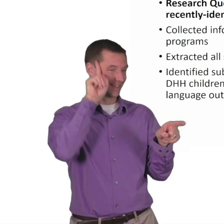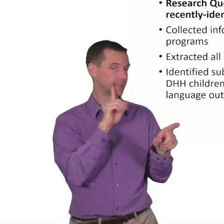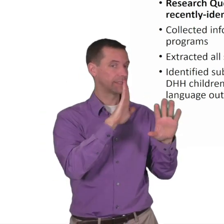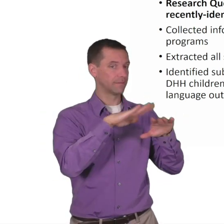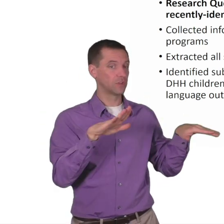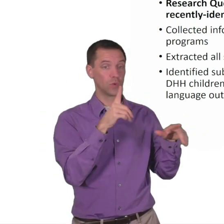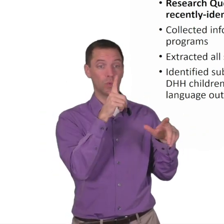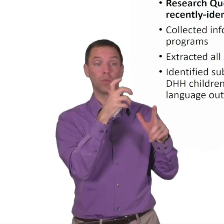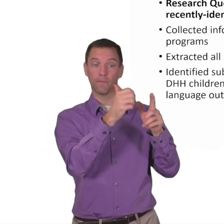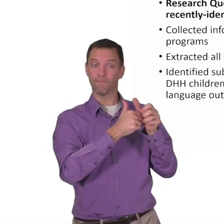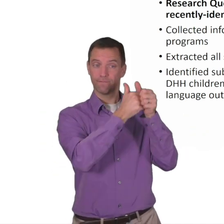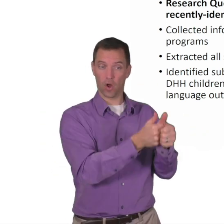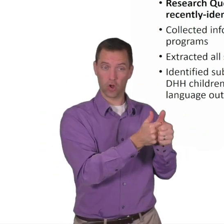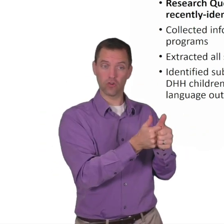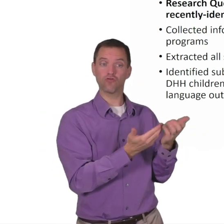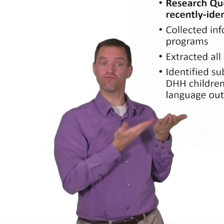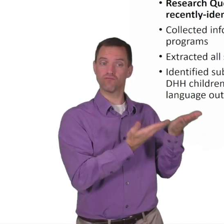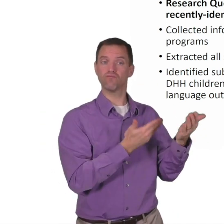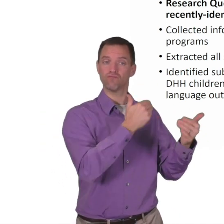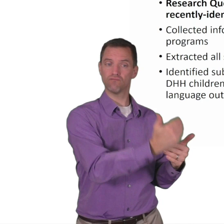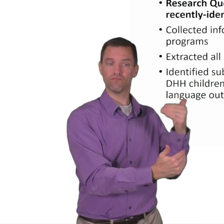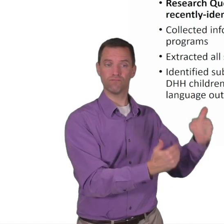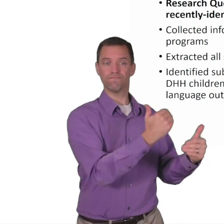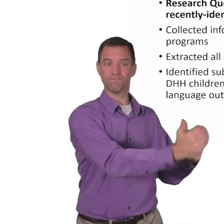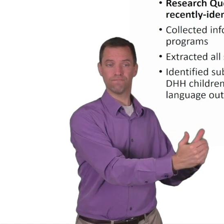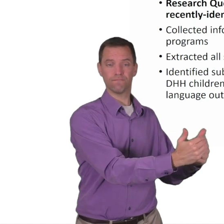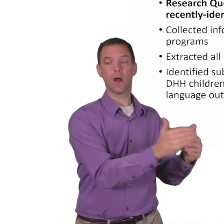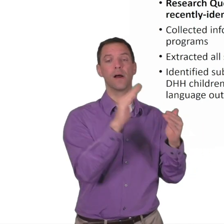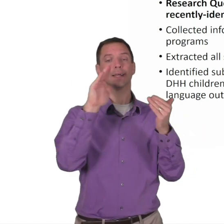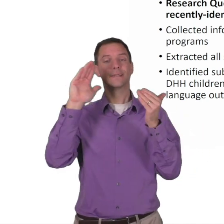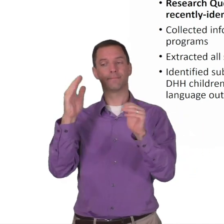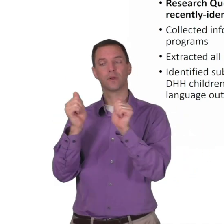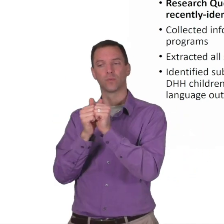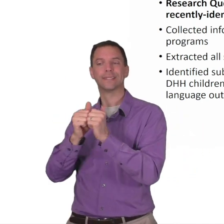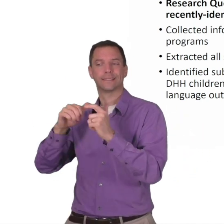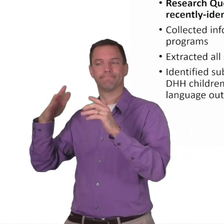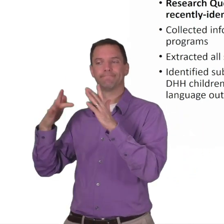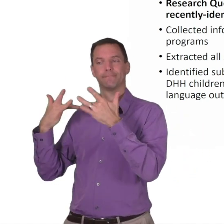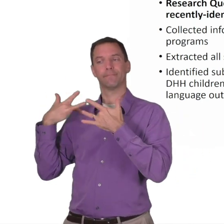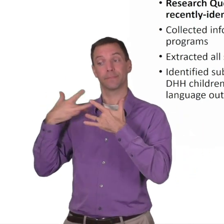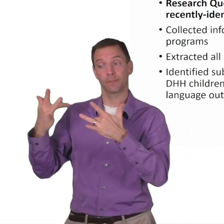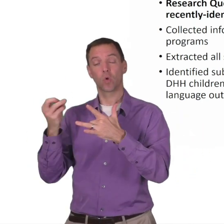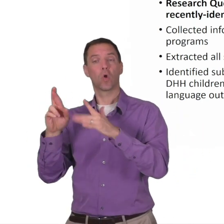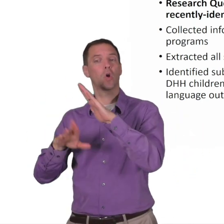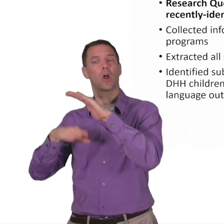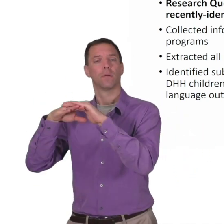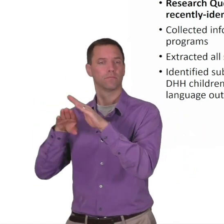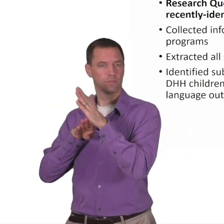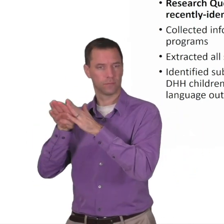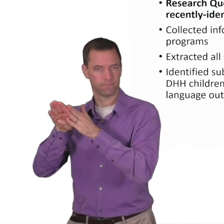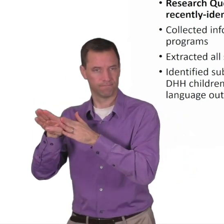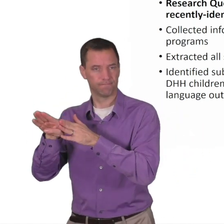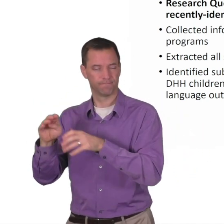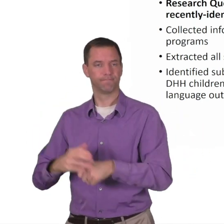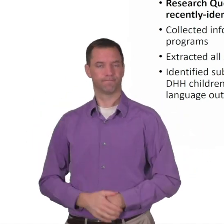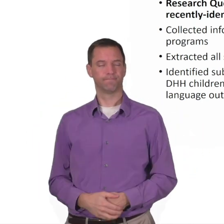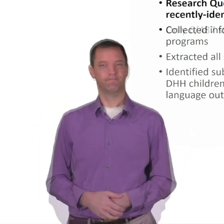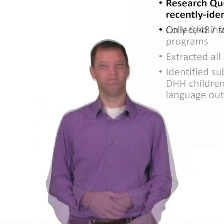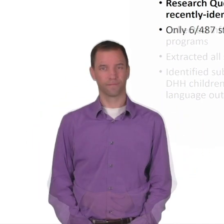that compared outcomes in deaf and hard of hearing children who followed recommended procedures, compared with typically